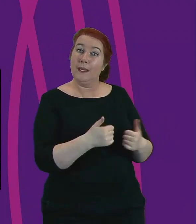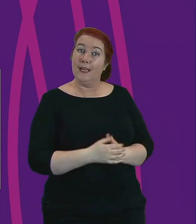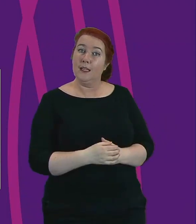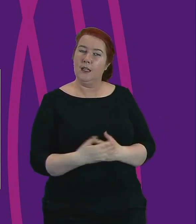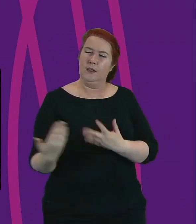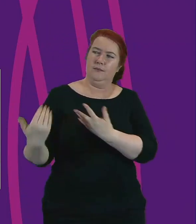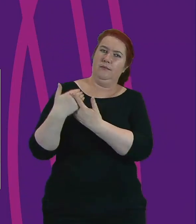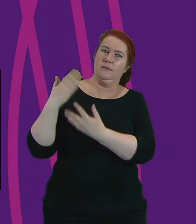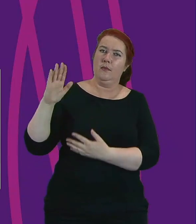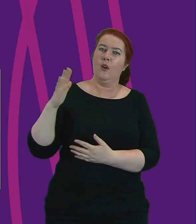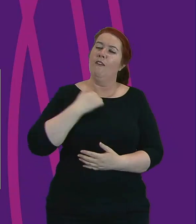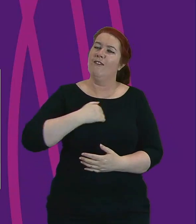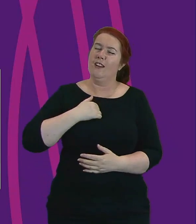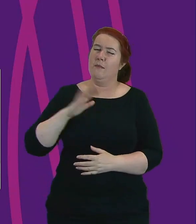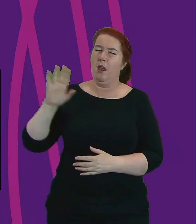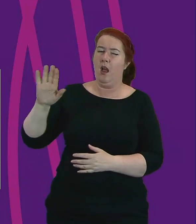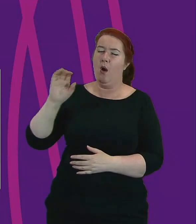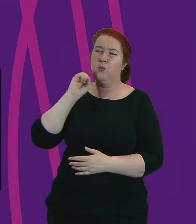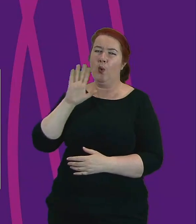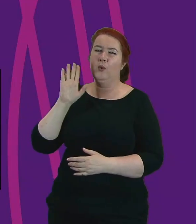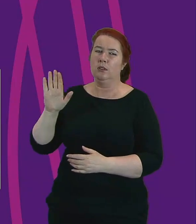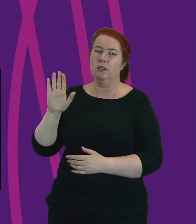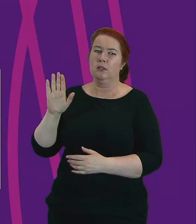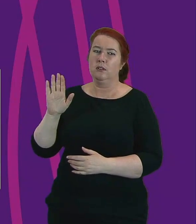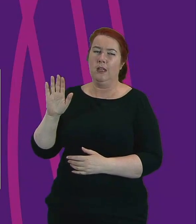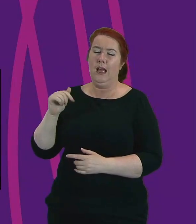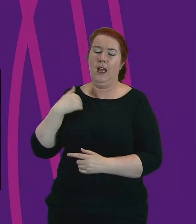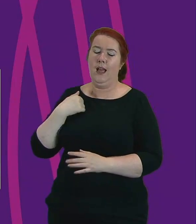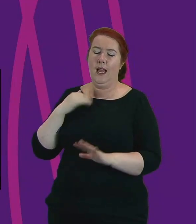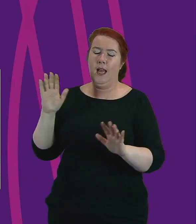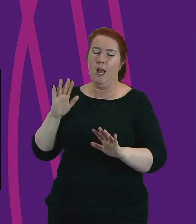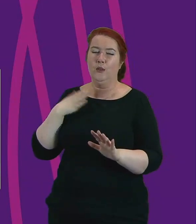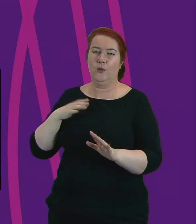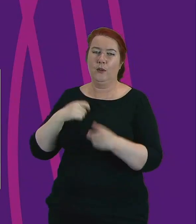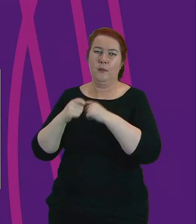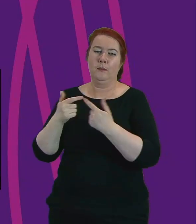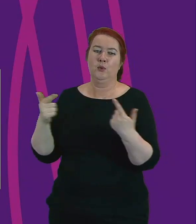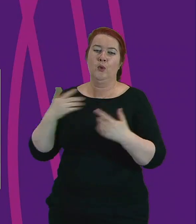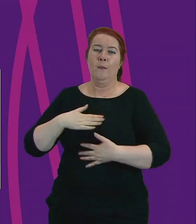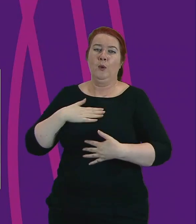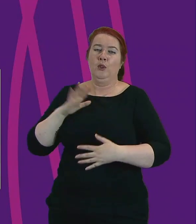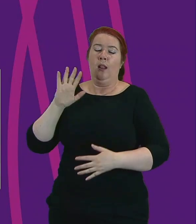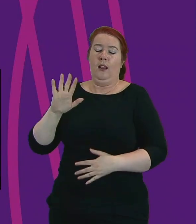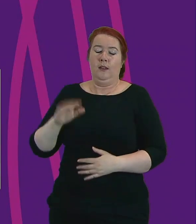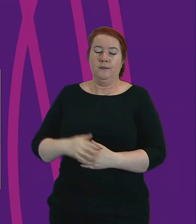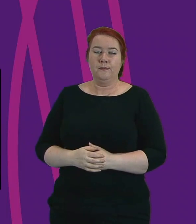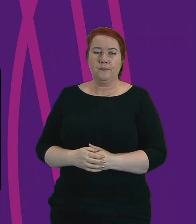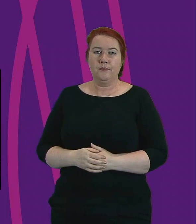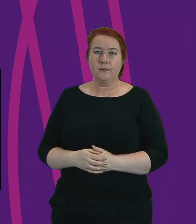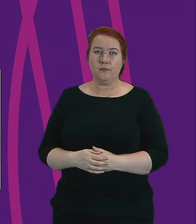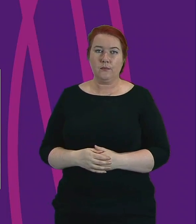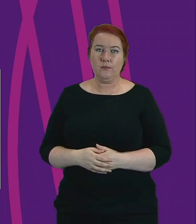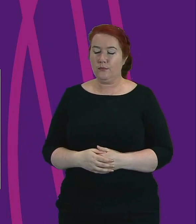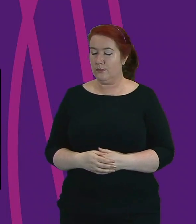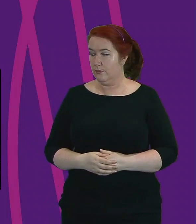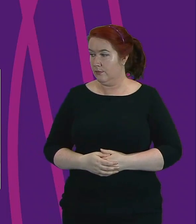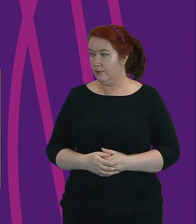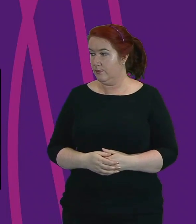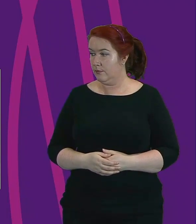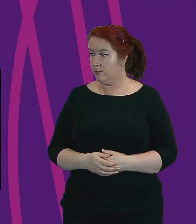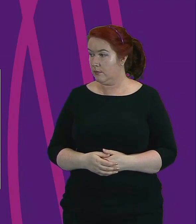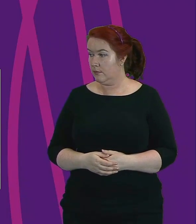Forgive me, Mr Finlay, I won't, because I really don't want to get over-emotional about this. I have written to